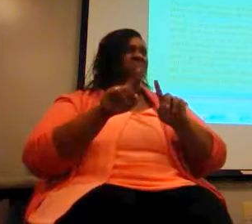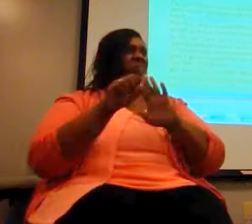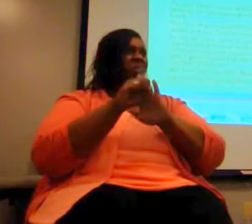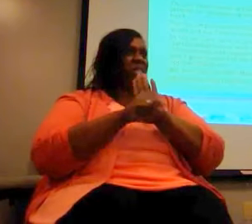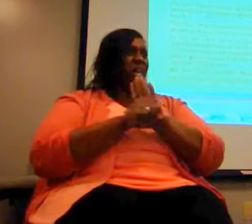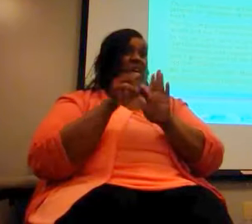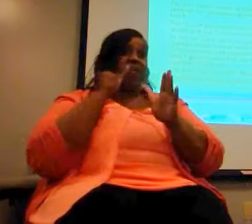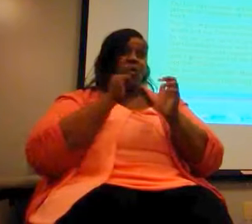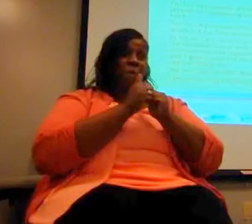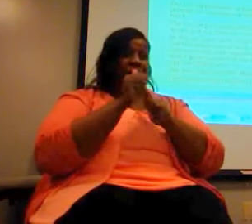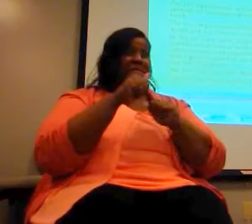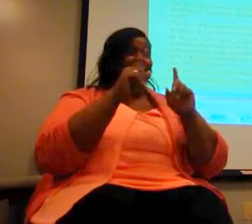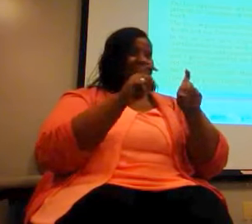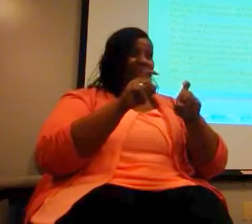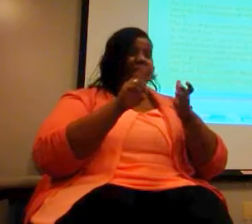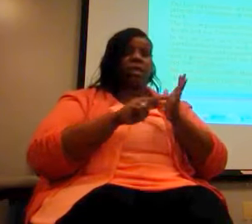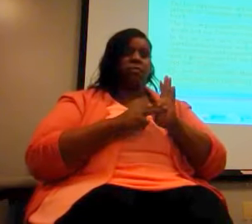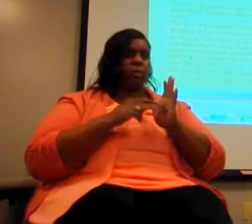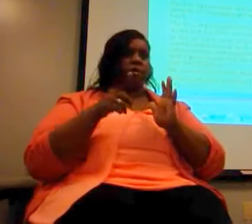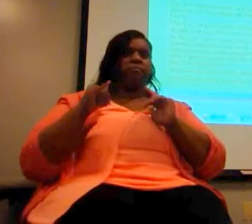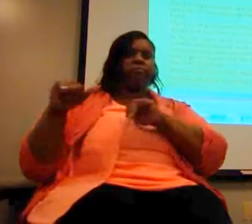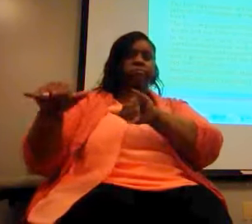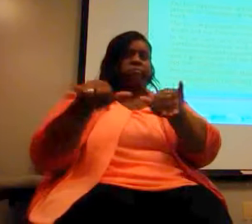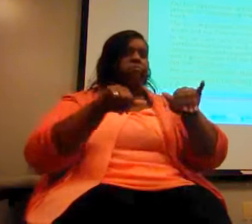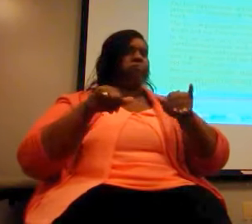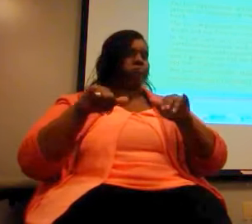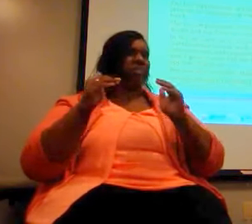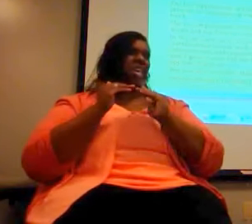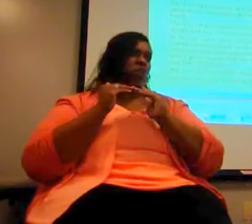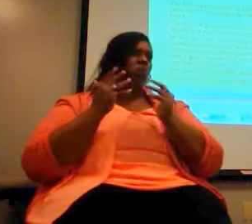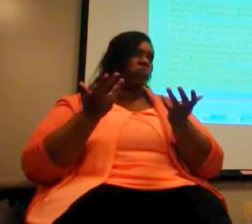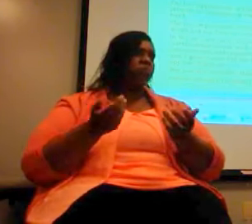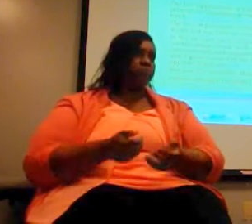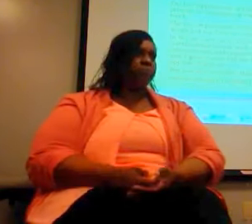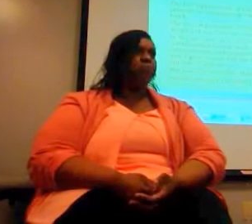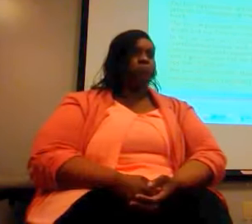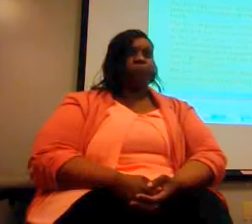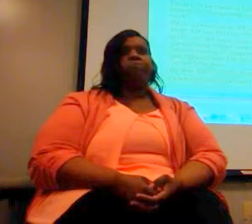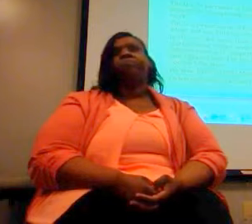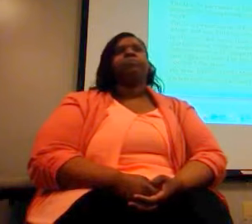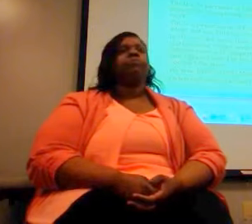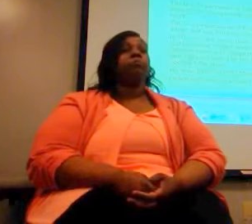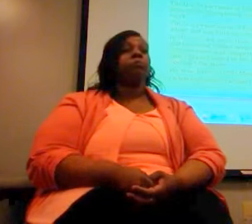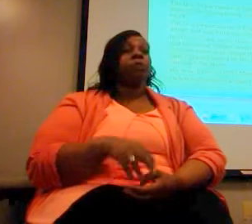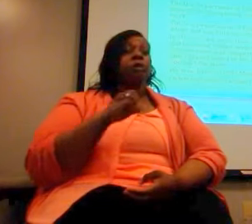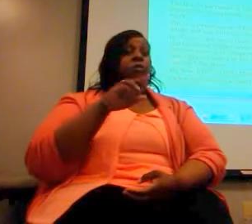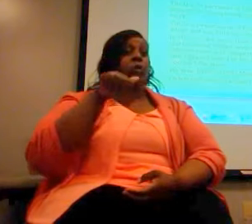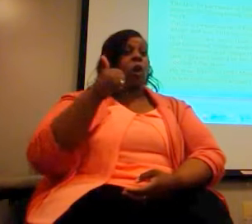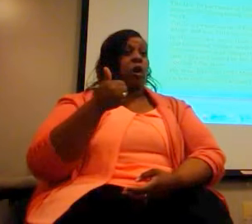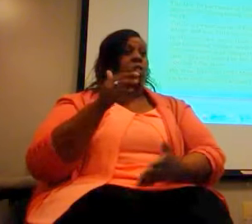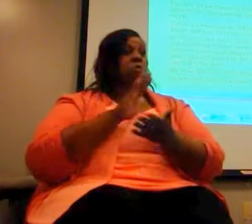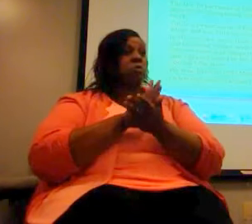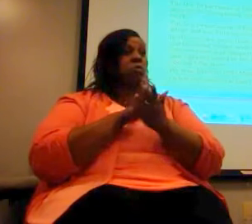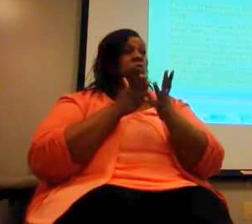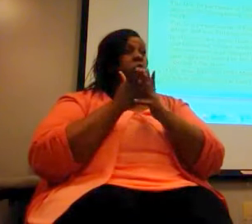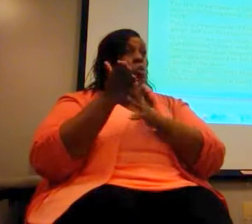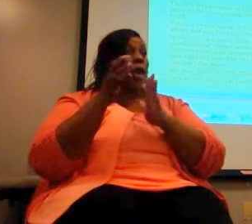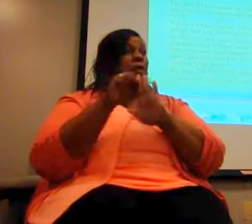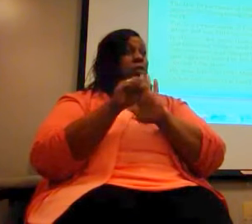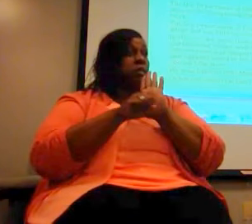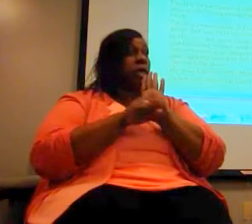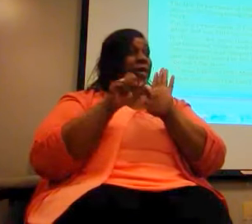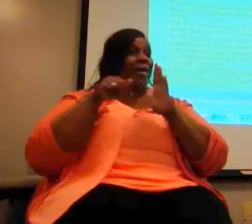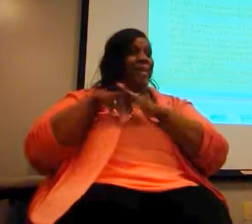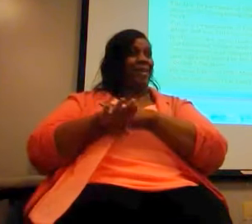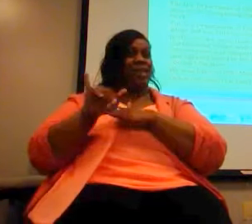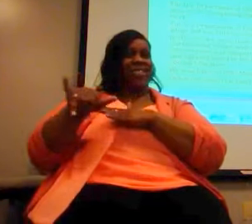pass the test. So those model sites then open their doors for other schools across the state to come in and visit and see how the